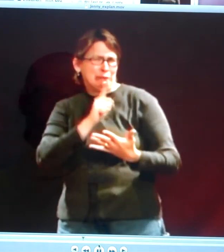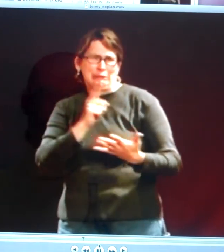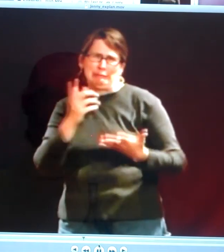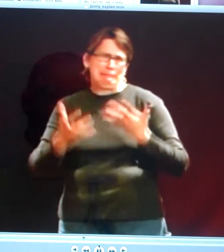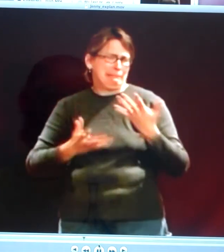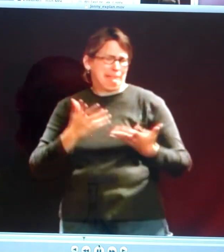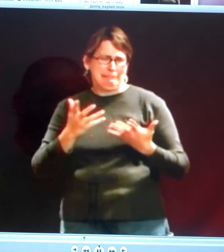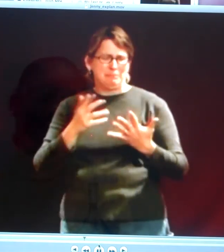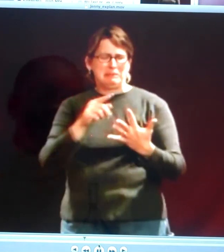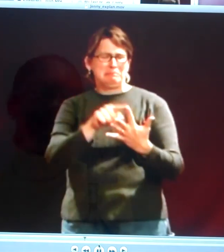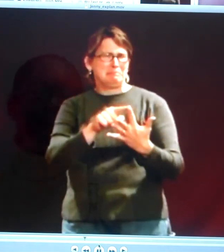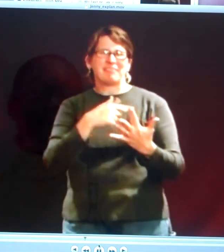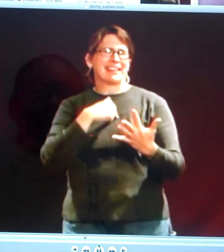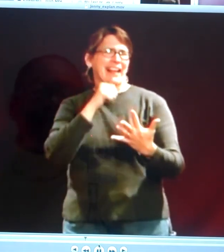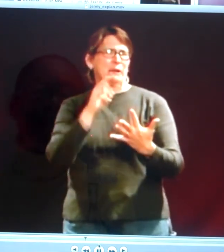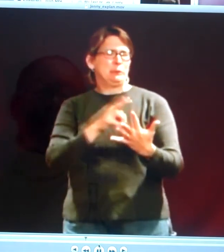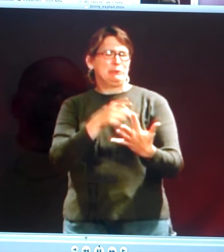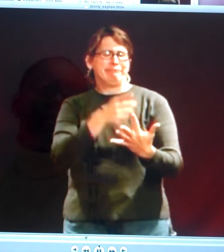it's expensive or not.